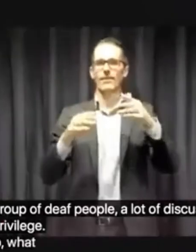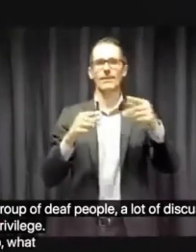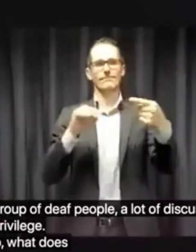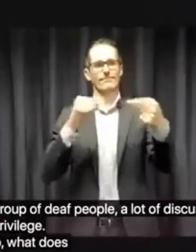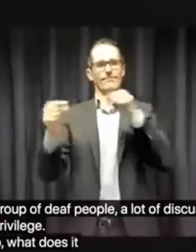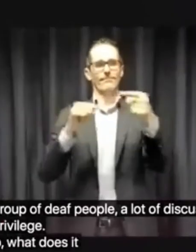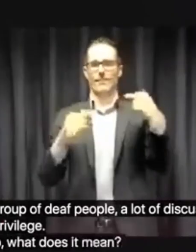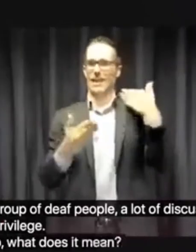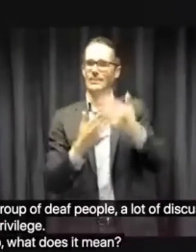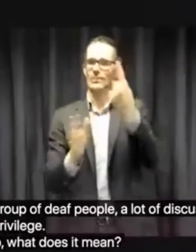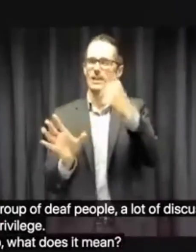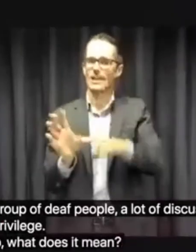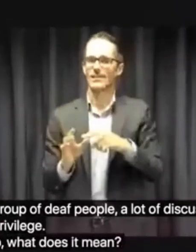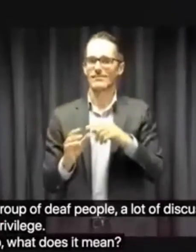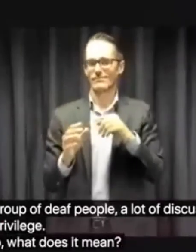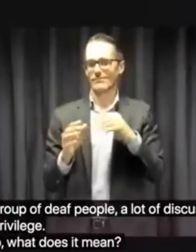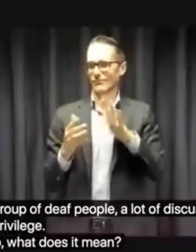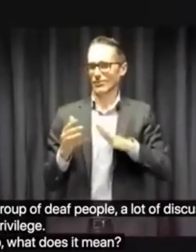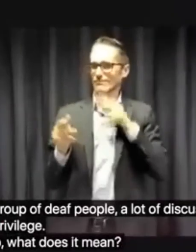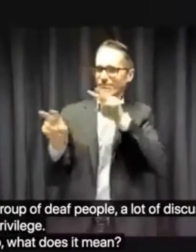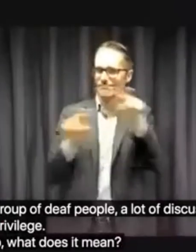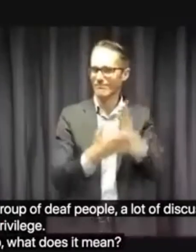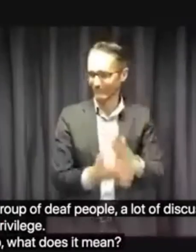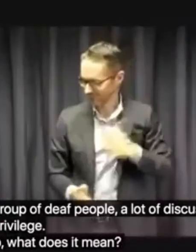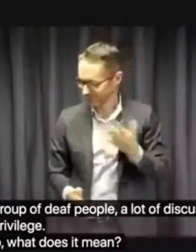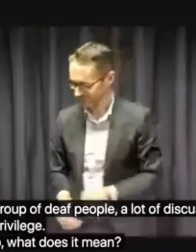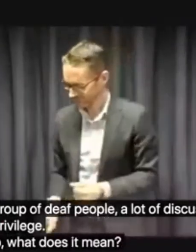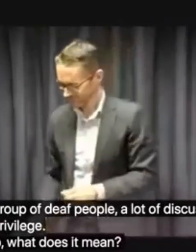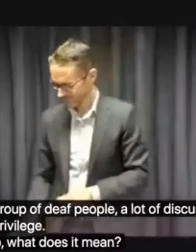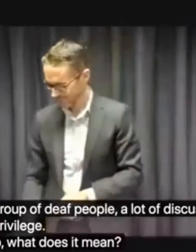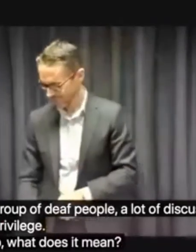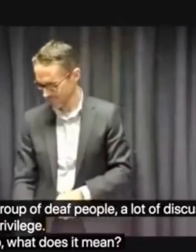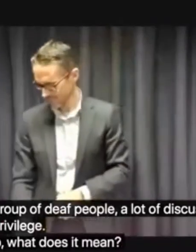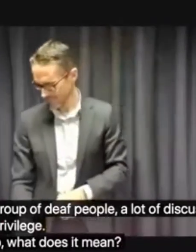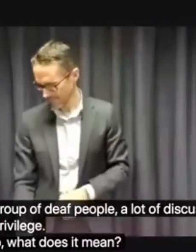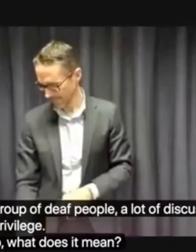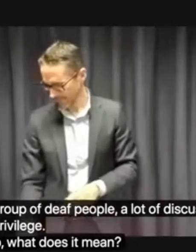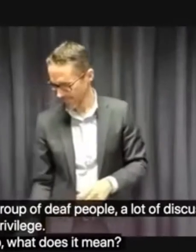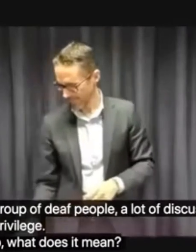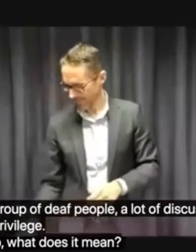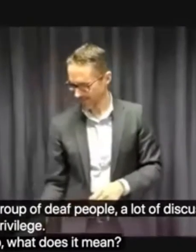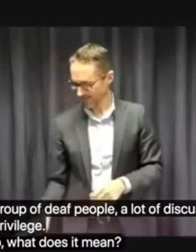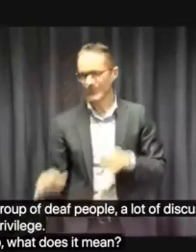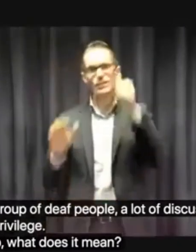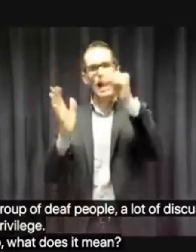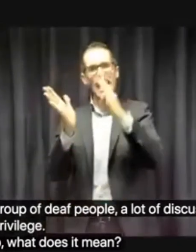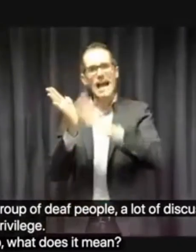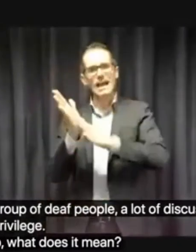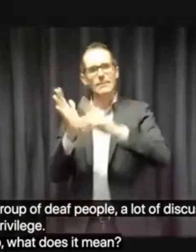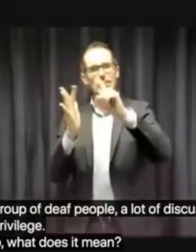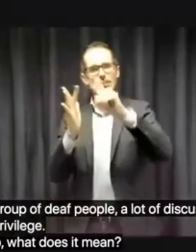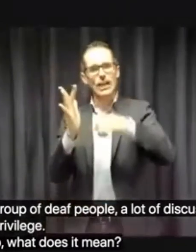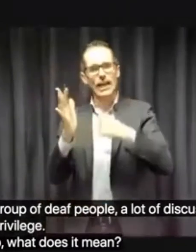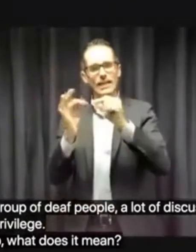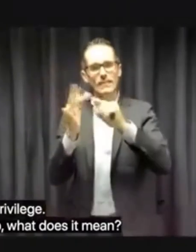down, talk about the syndrome. That debate's been occurring in the last year or so, and it's really interesting to see those conversations happen.